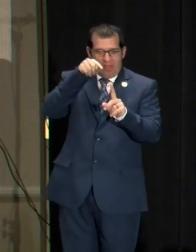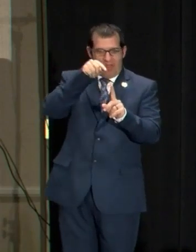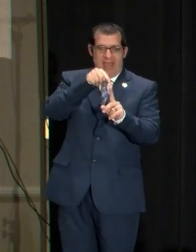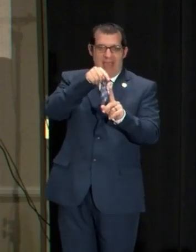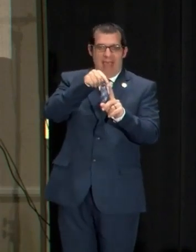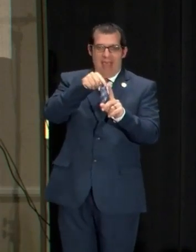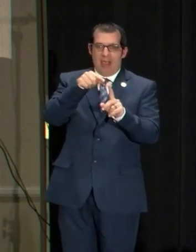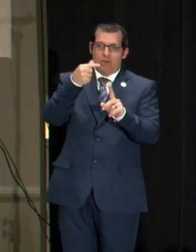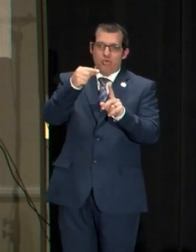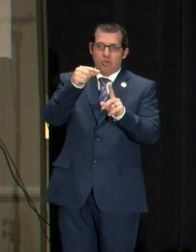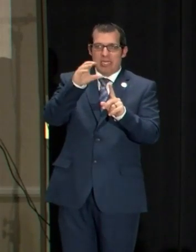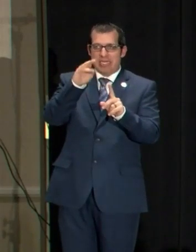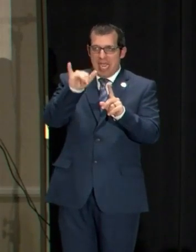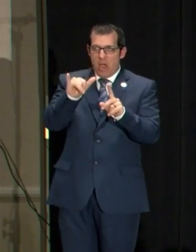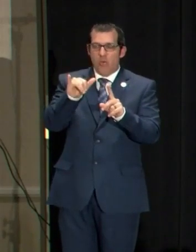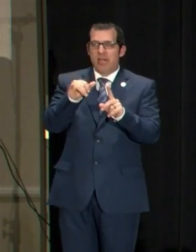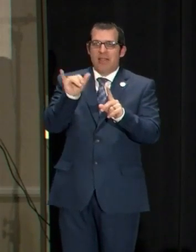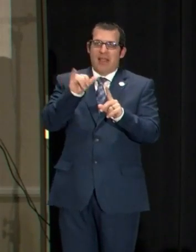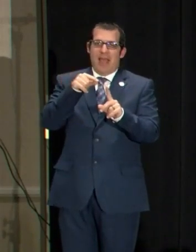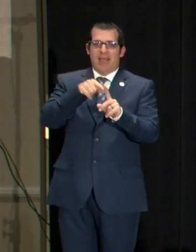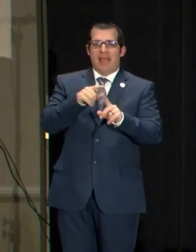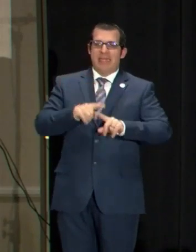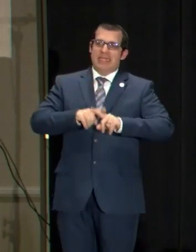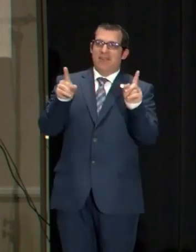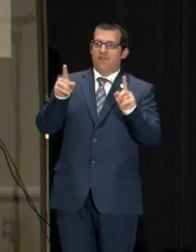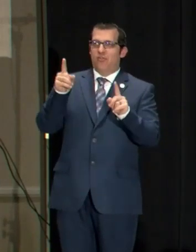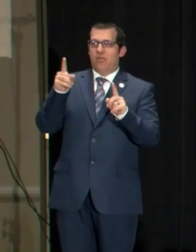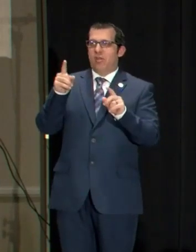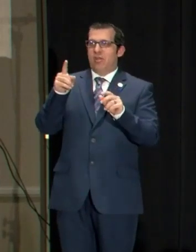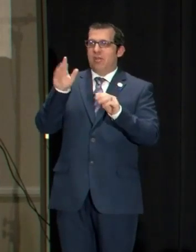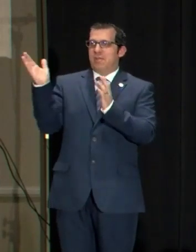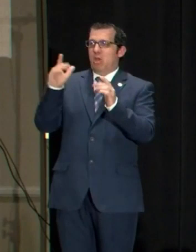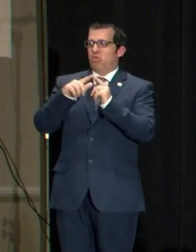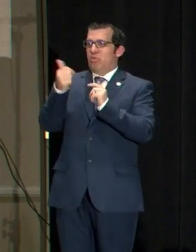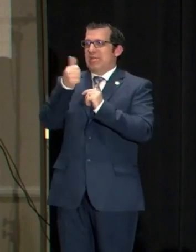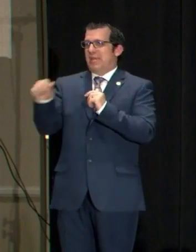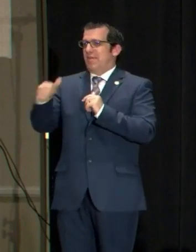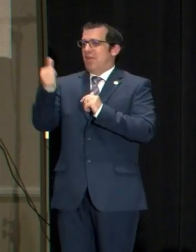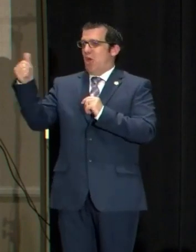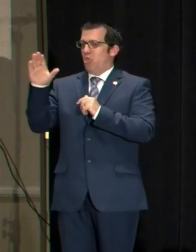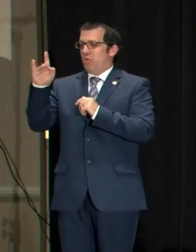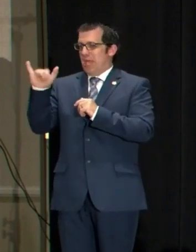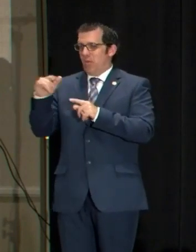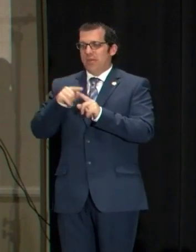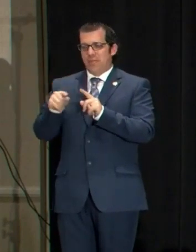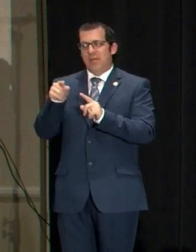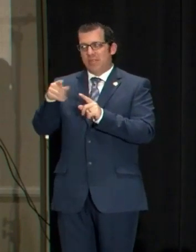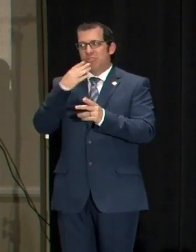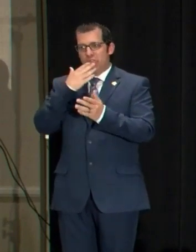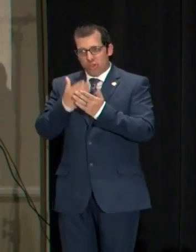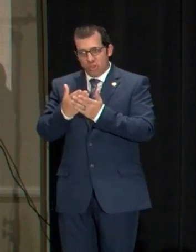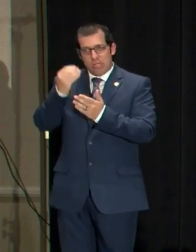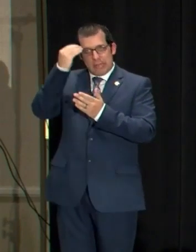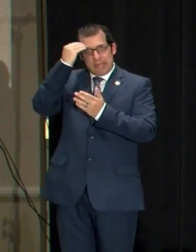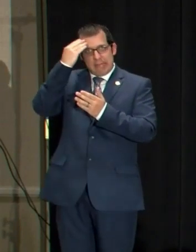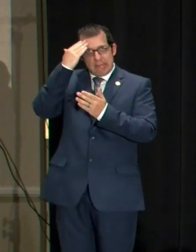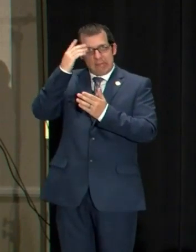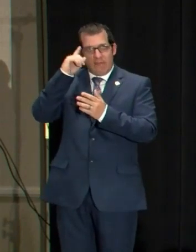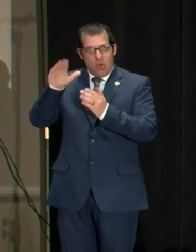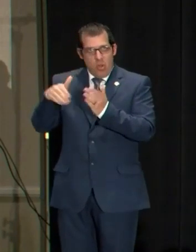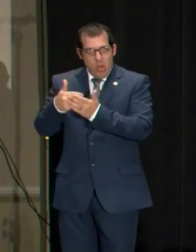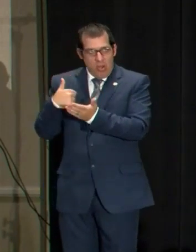focused on Greene County as if it was different from any other county in the state, but it's a good lesson for all of